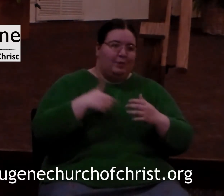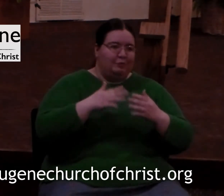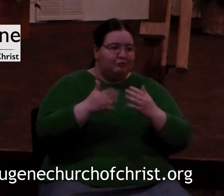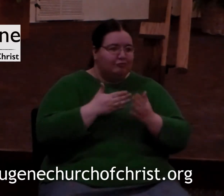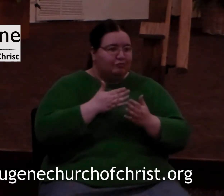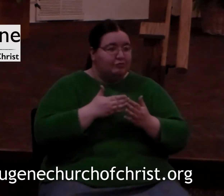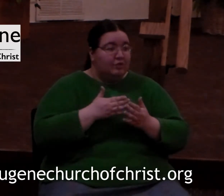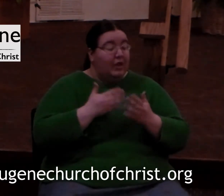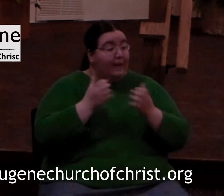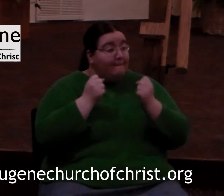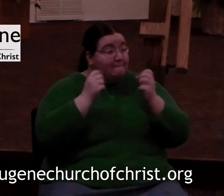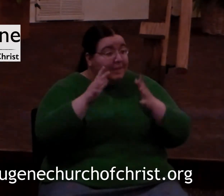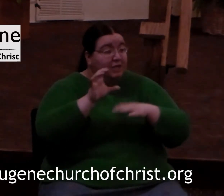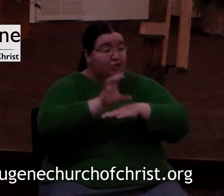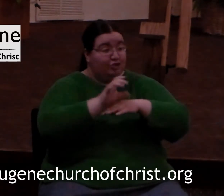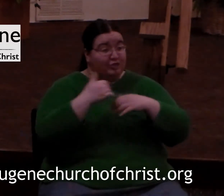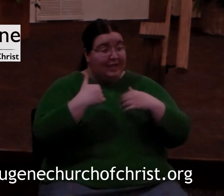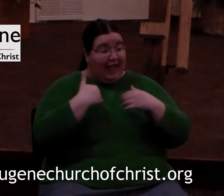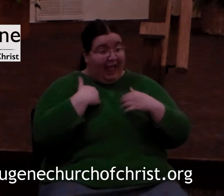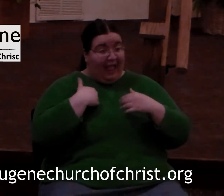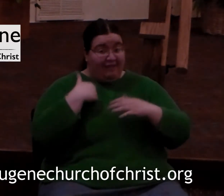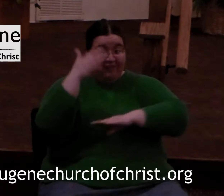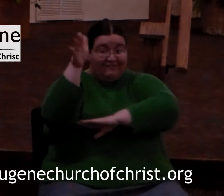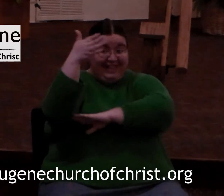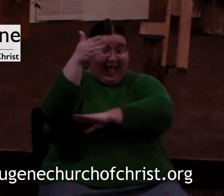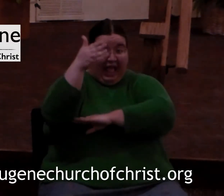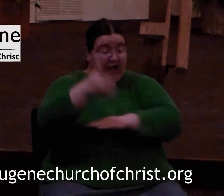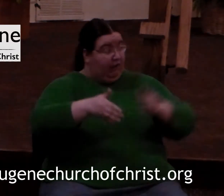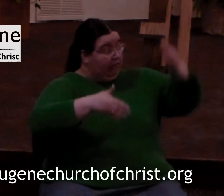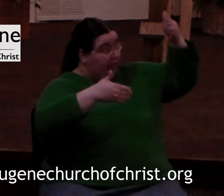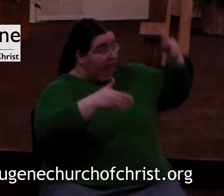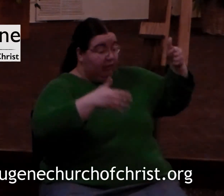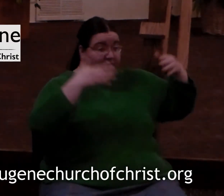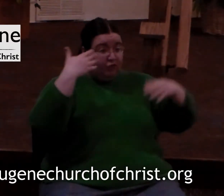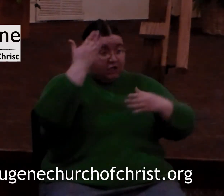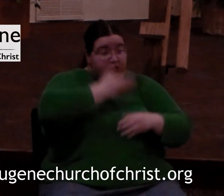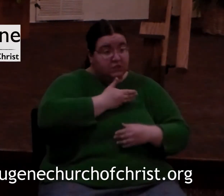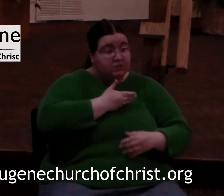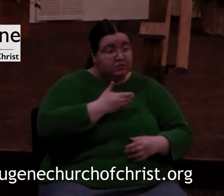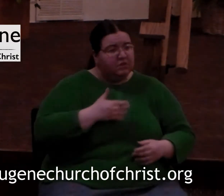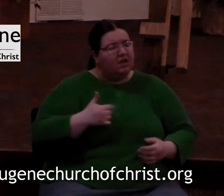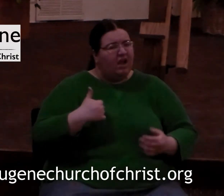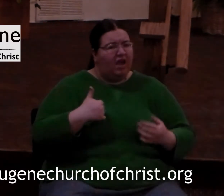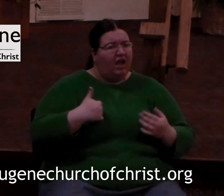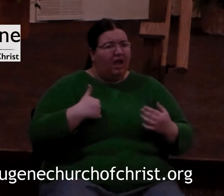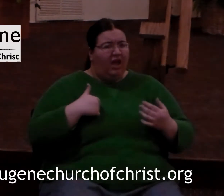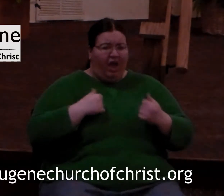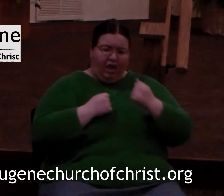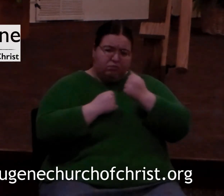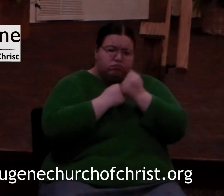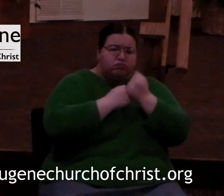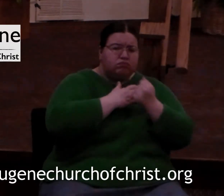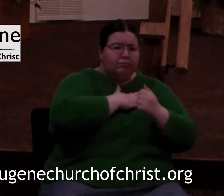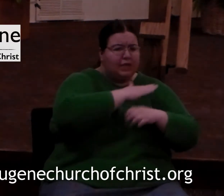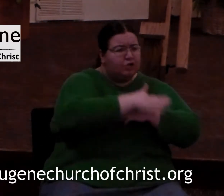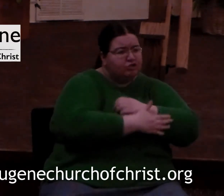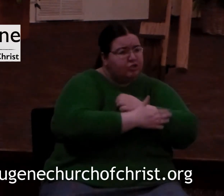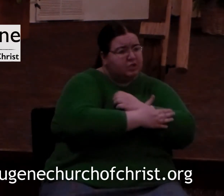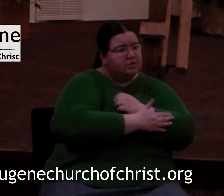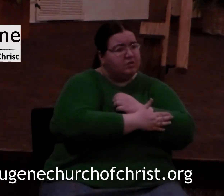up here, right up front. I am as patriotic as the next guy, generally speaking. I'm the first generation of my family to not serve in